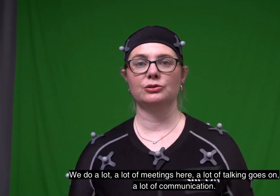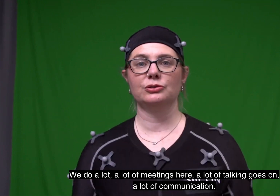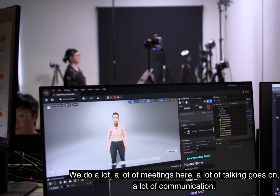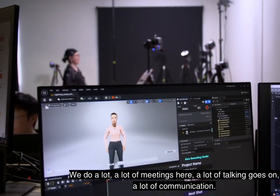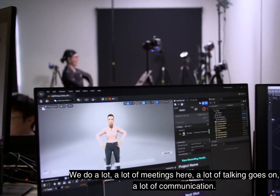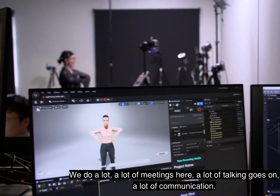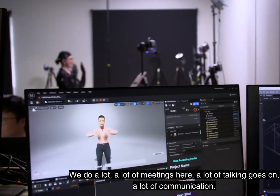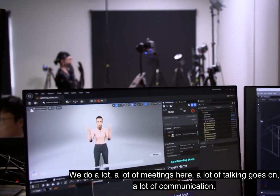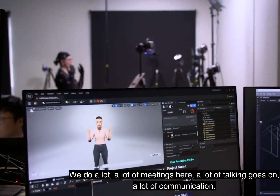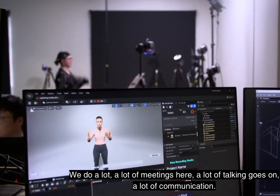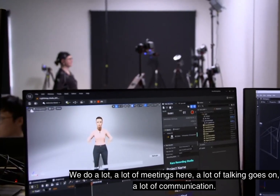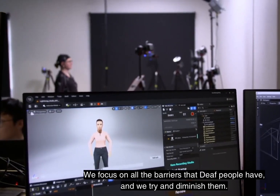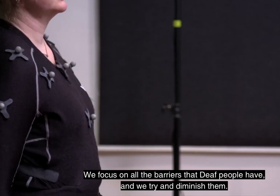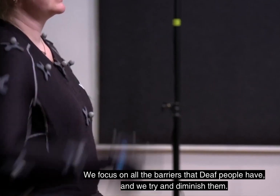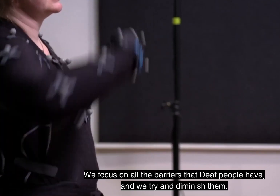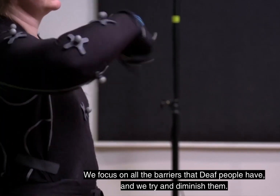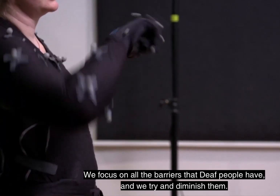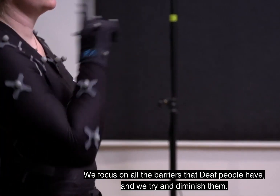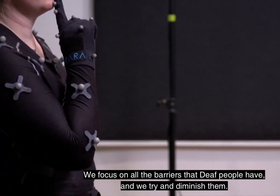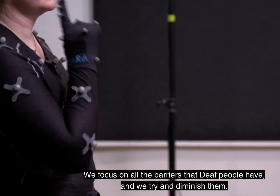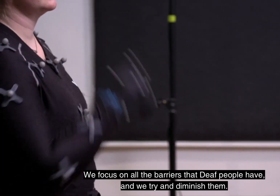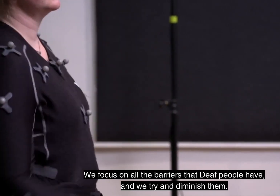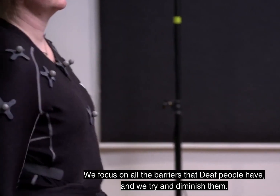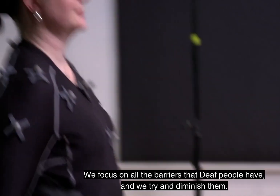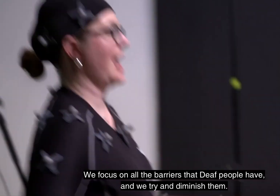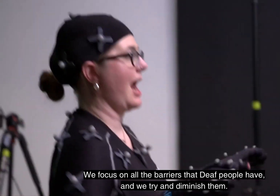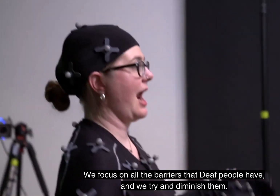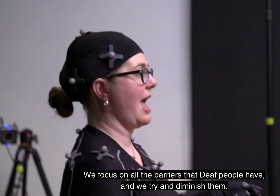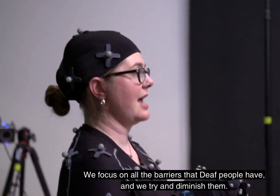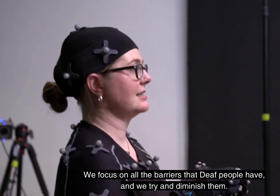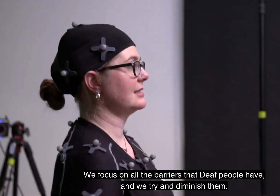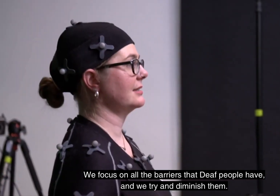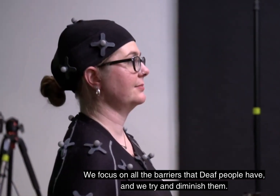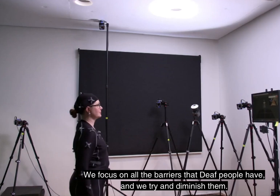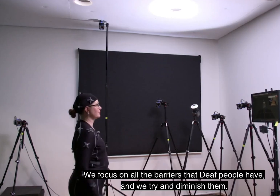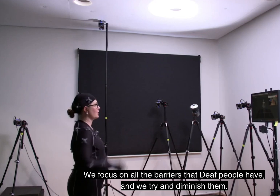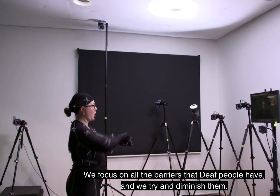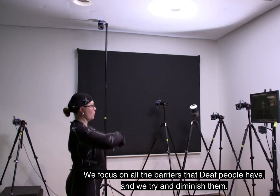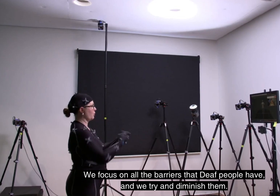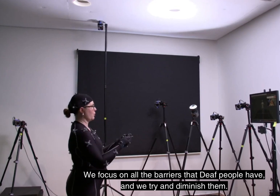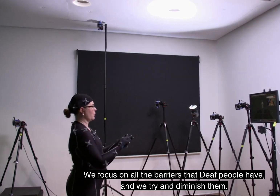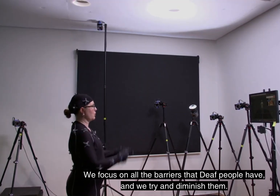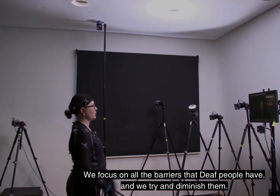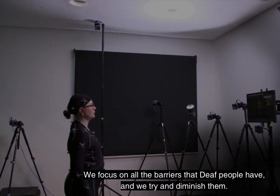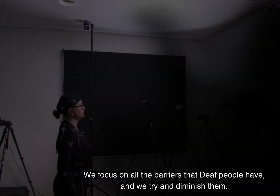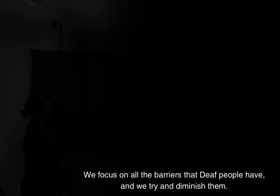talking goes on, a lot of communication. We focus on all barriers that deaf people have and we try and diminish them.